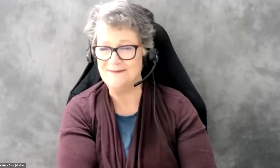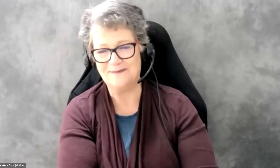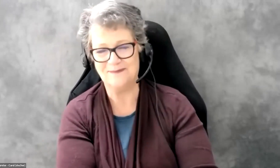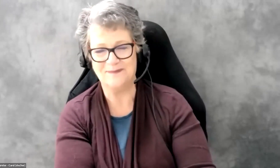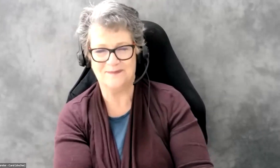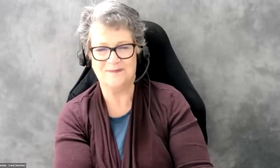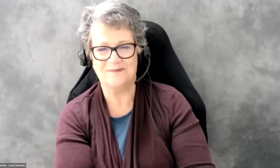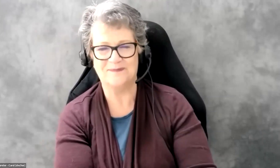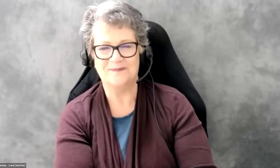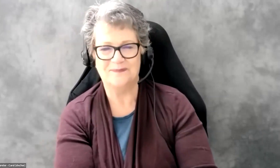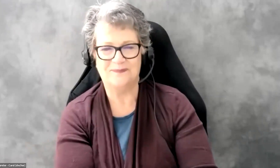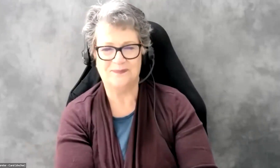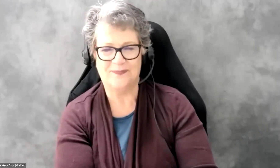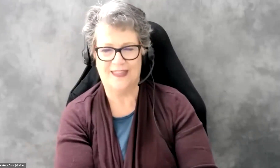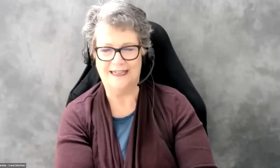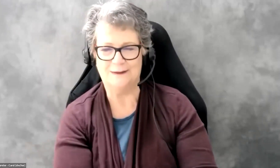guys.